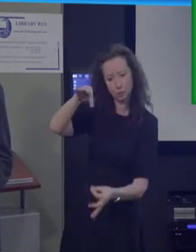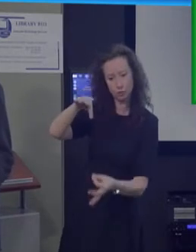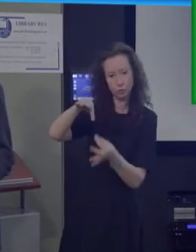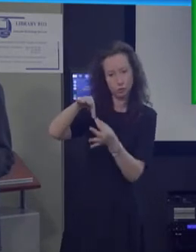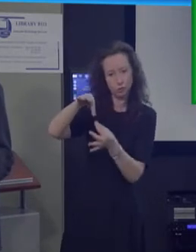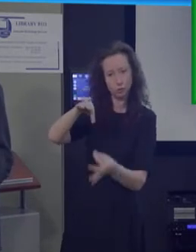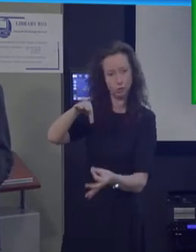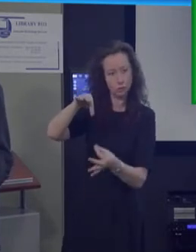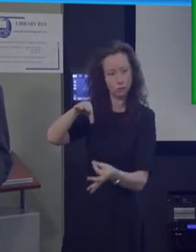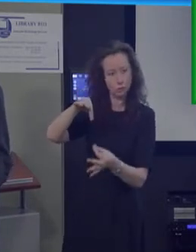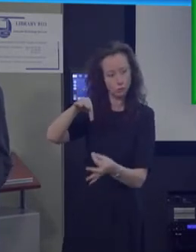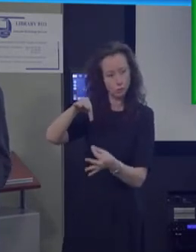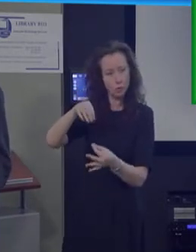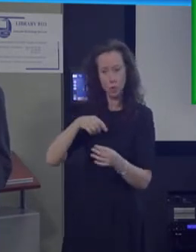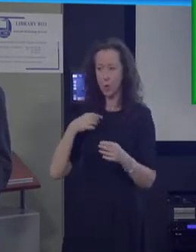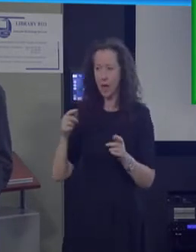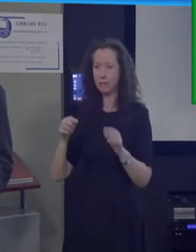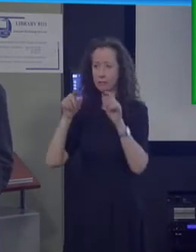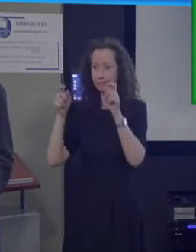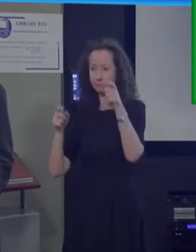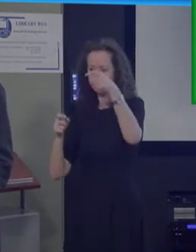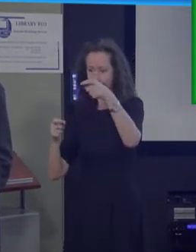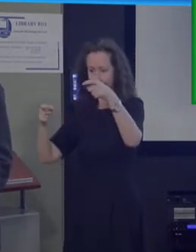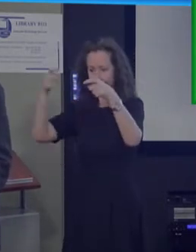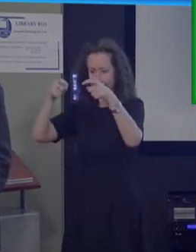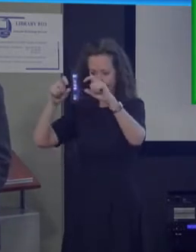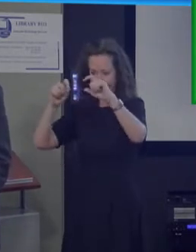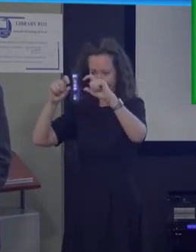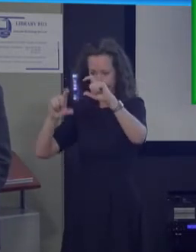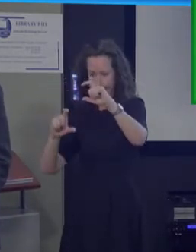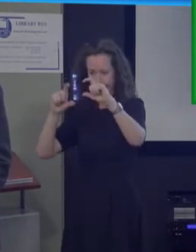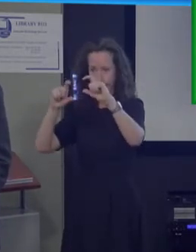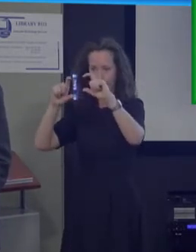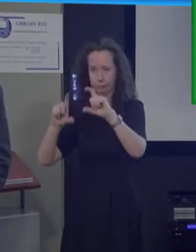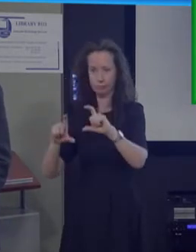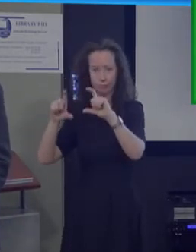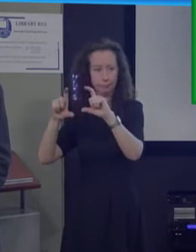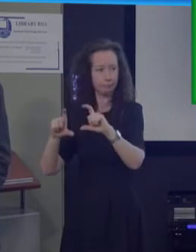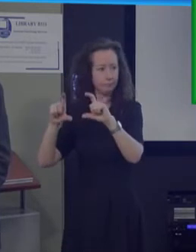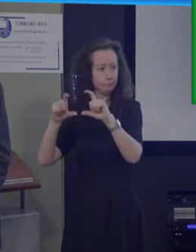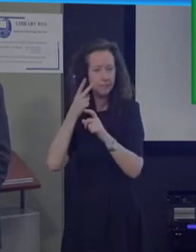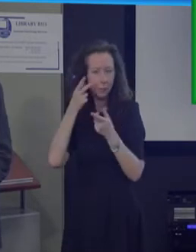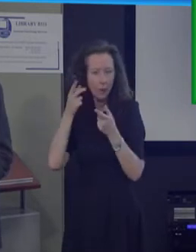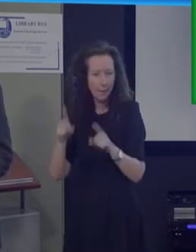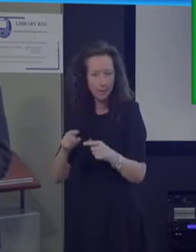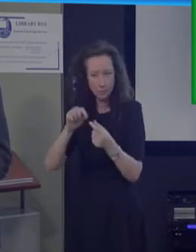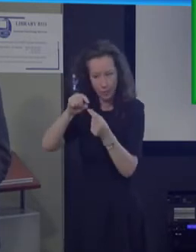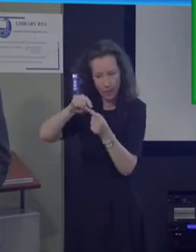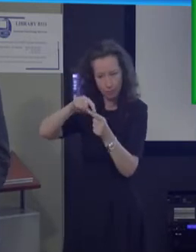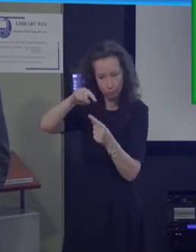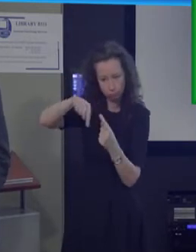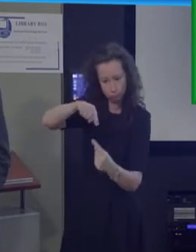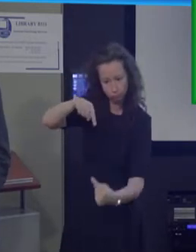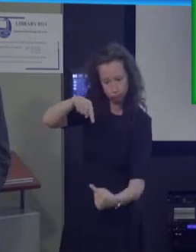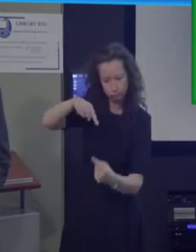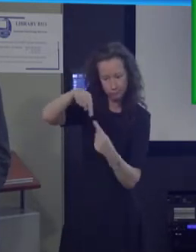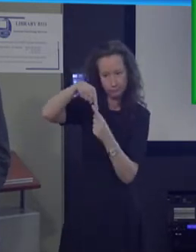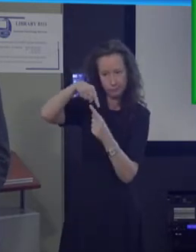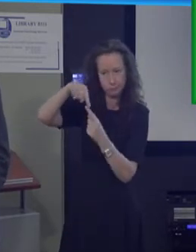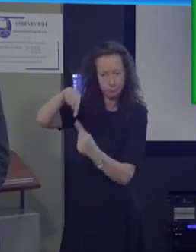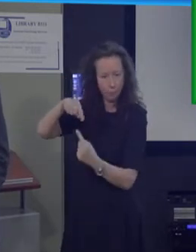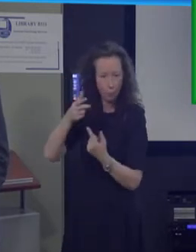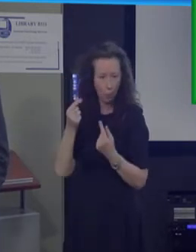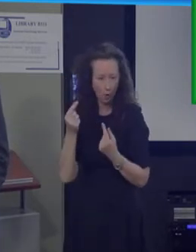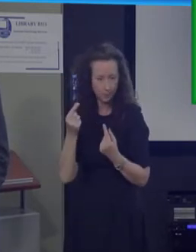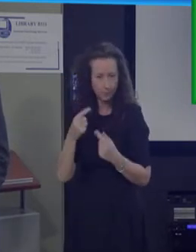two springs, they hang them on the spring rack. They take a few weights, they hang the weights on the spring rack, and they see